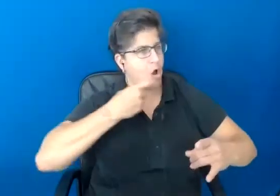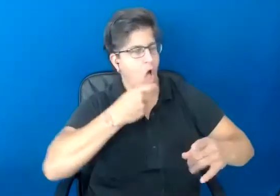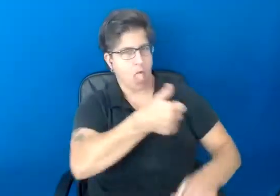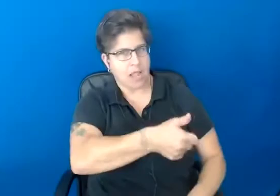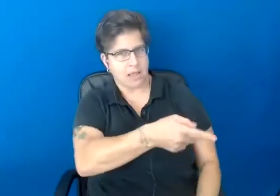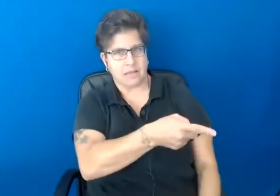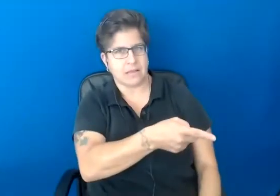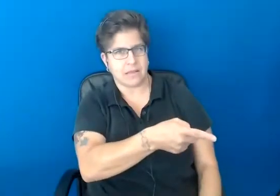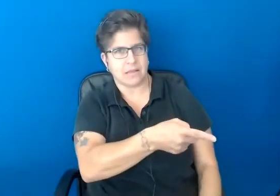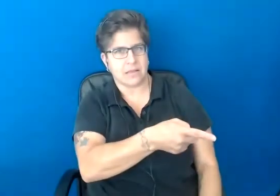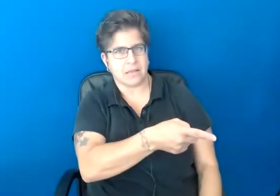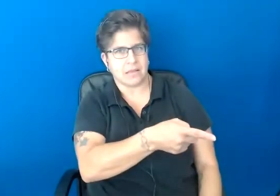yourselves and not on the alcoholic.